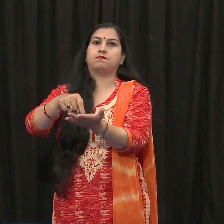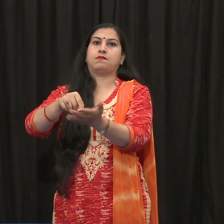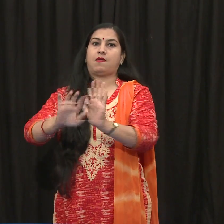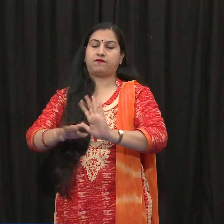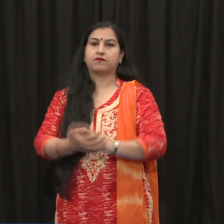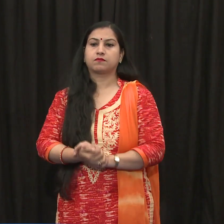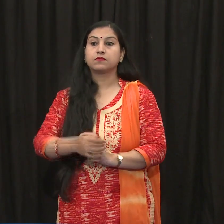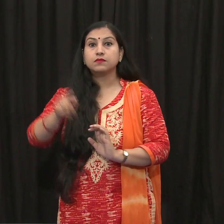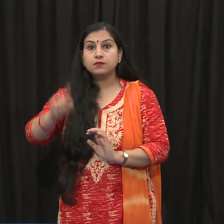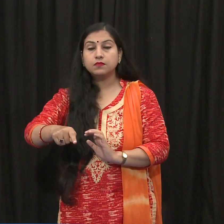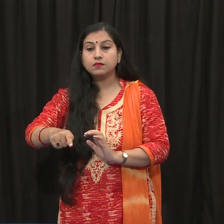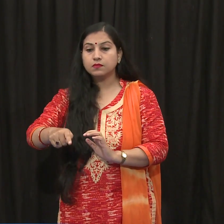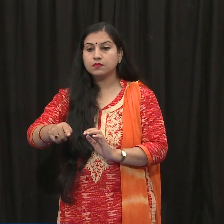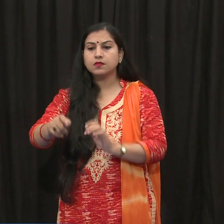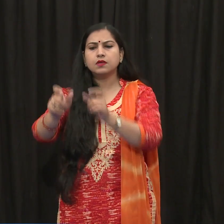Which is a group of elected